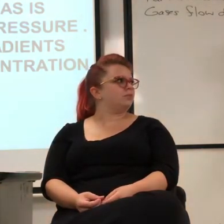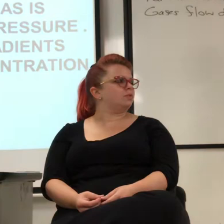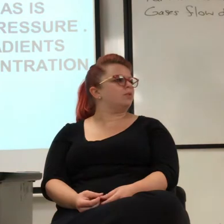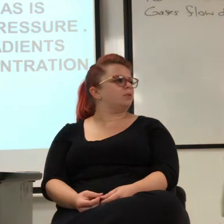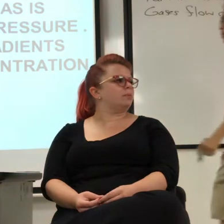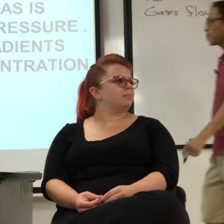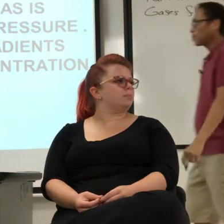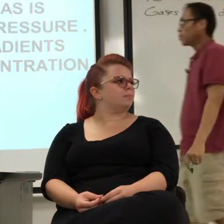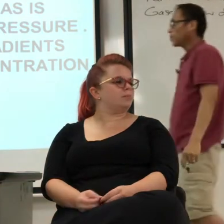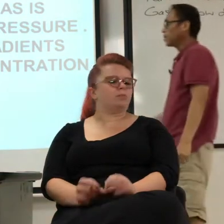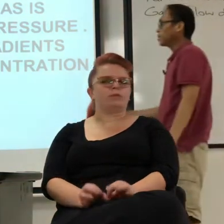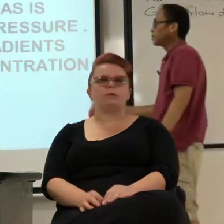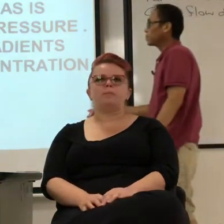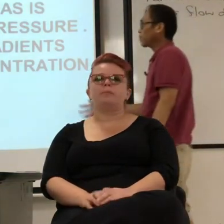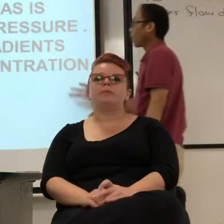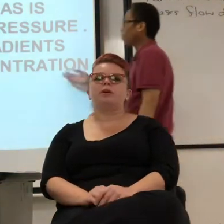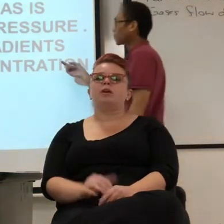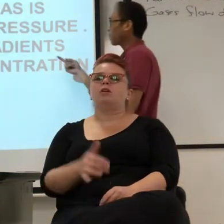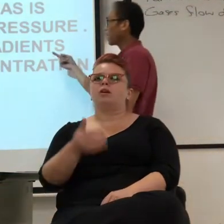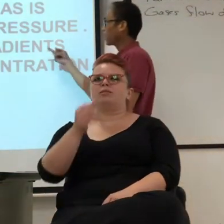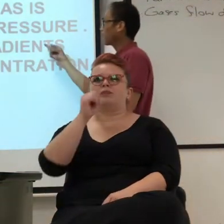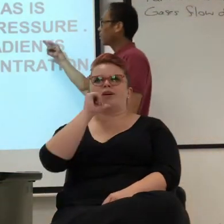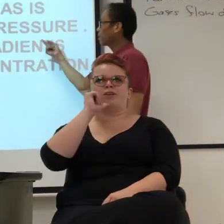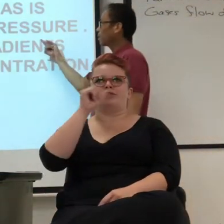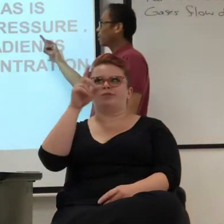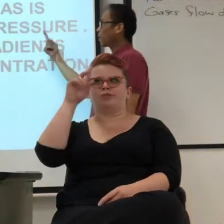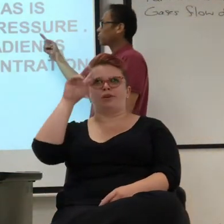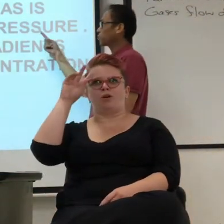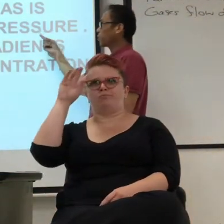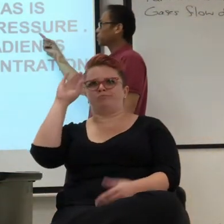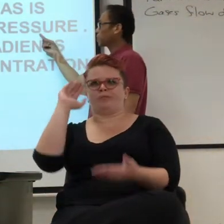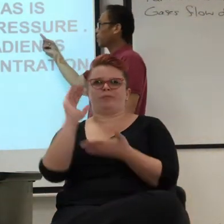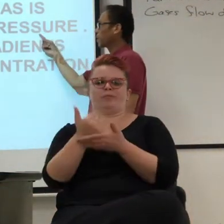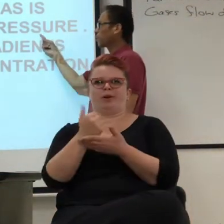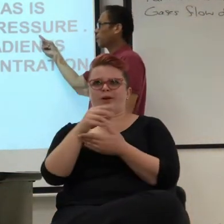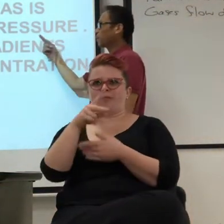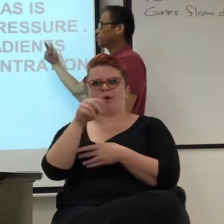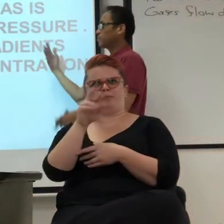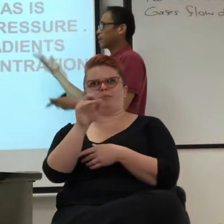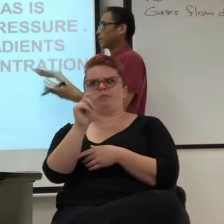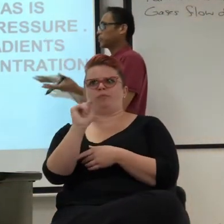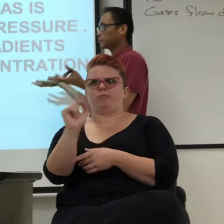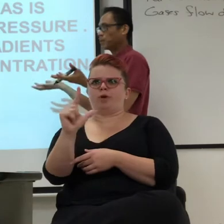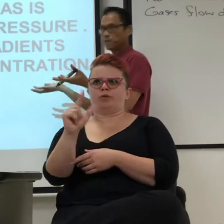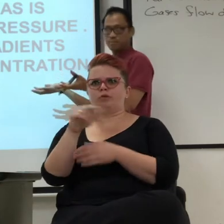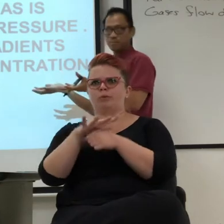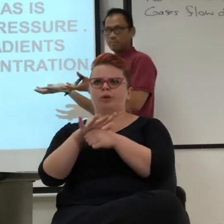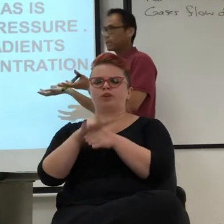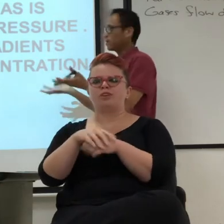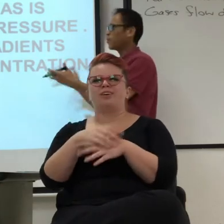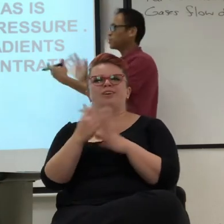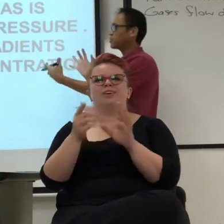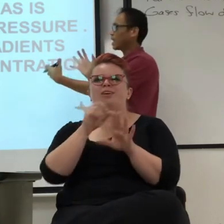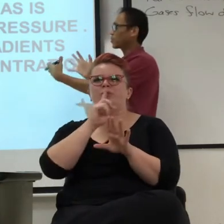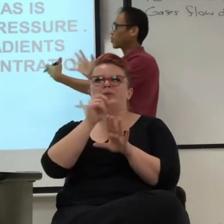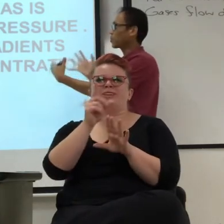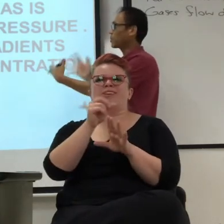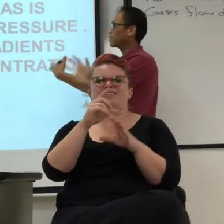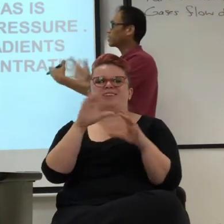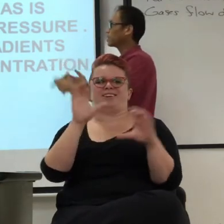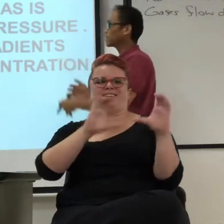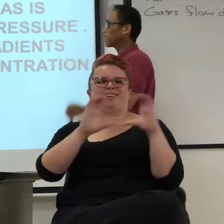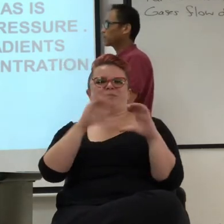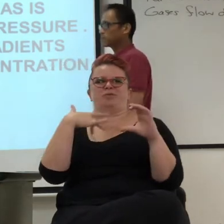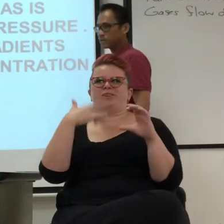And you know, don't be alarmed by partial pressure. I mean, I don't get chemistry. They always use that